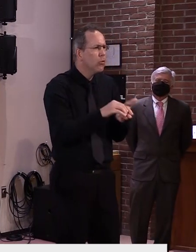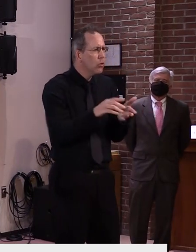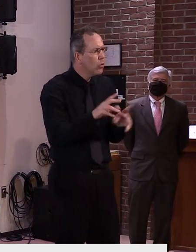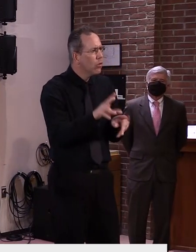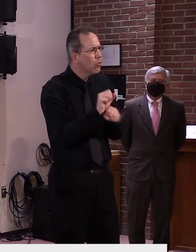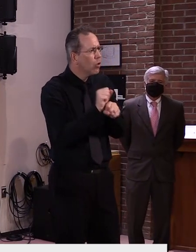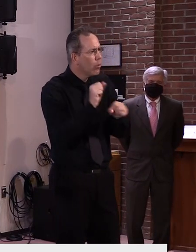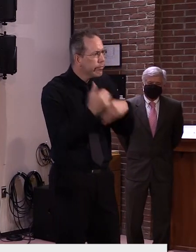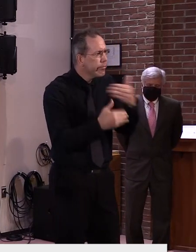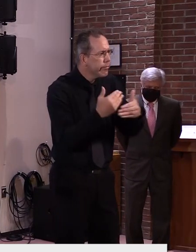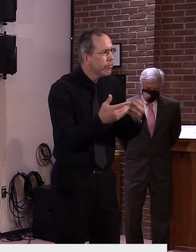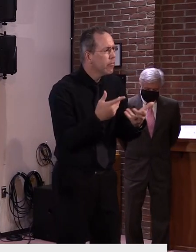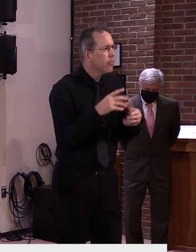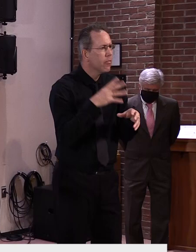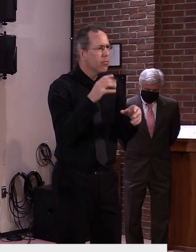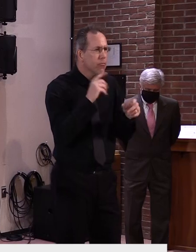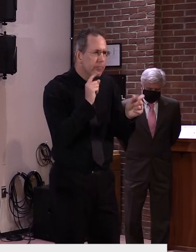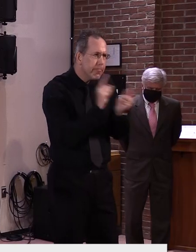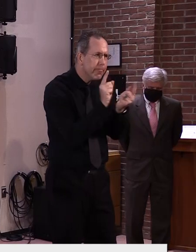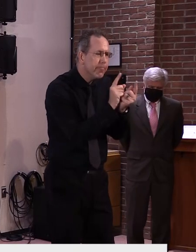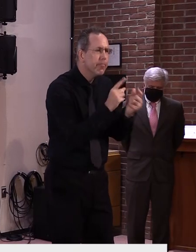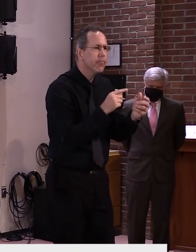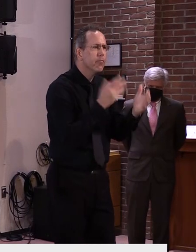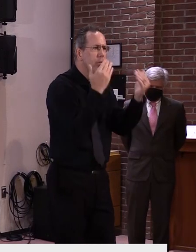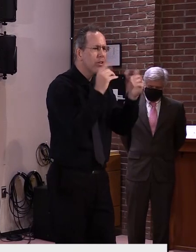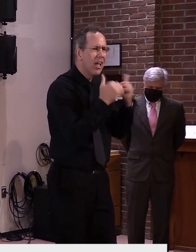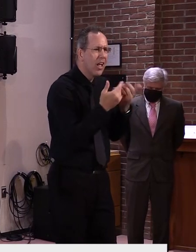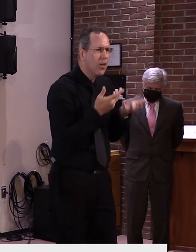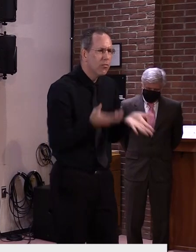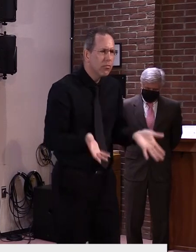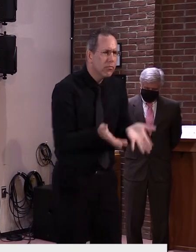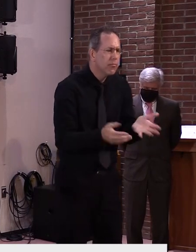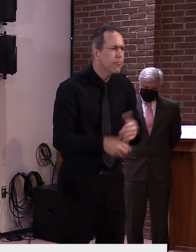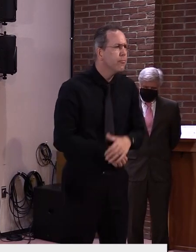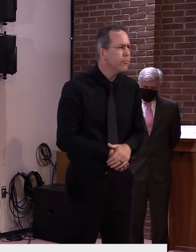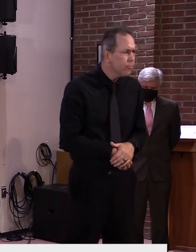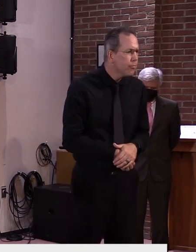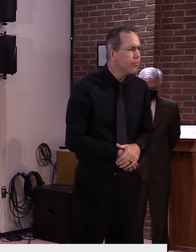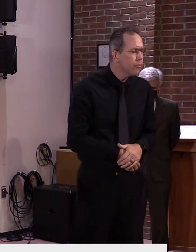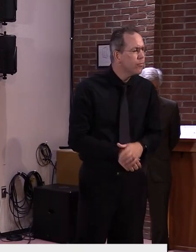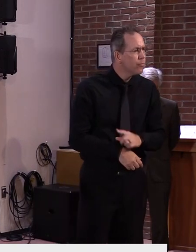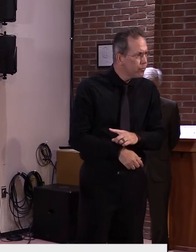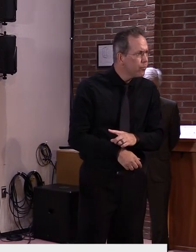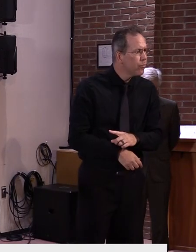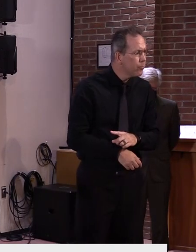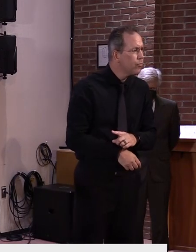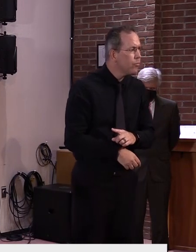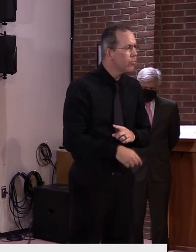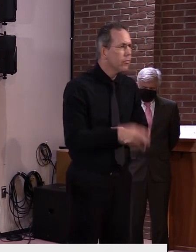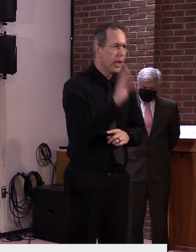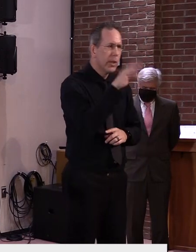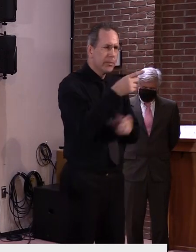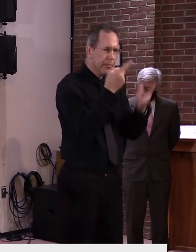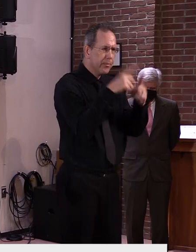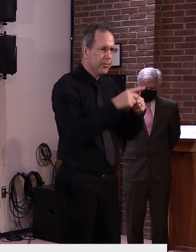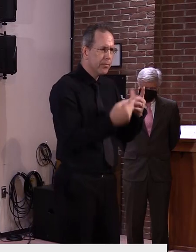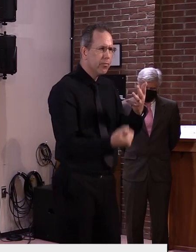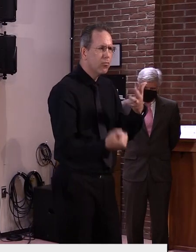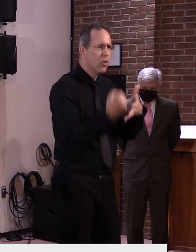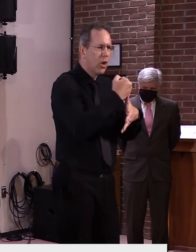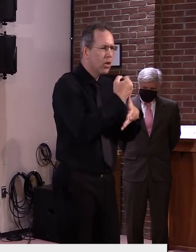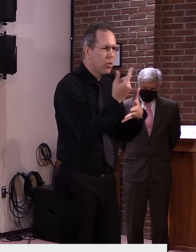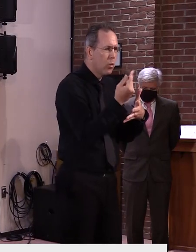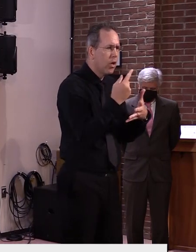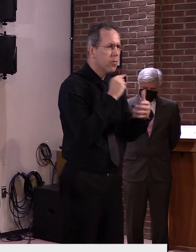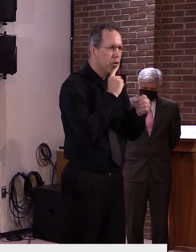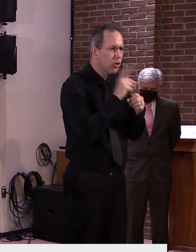Yeah, I think it is a priority that we continue to do our best to educate students, but obviously it would be an imperfect solution. I